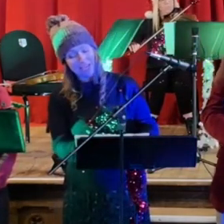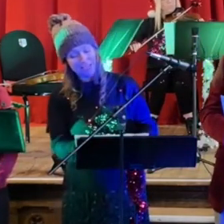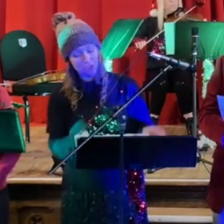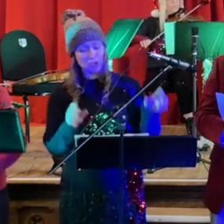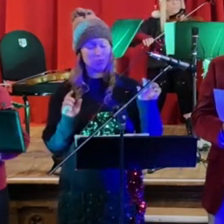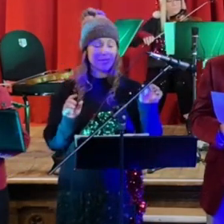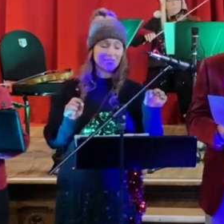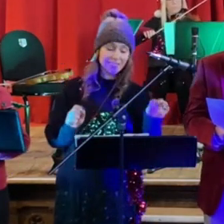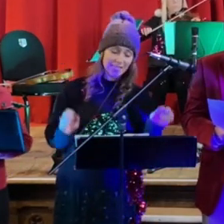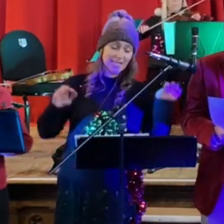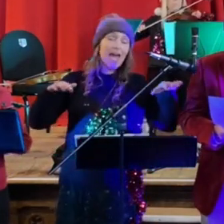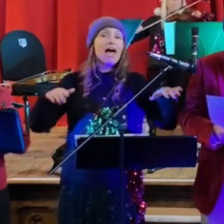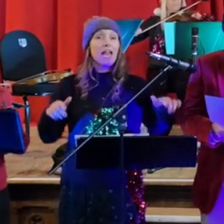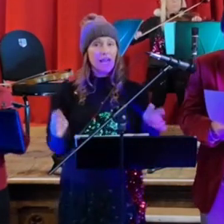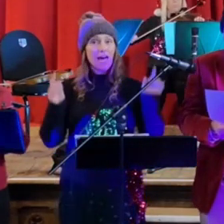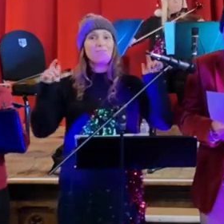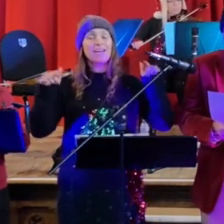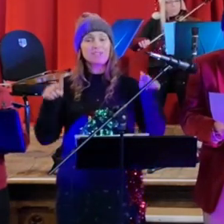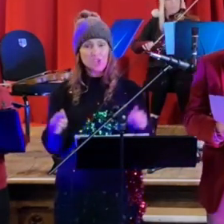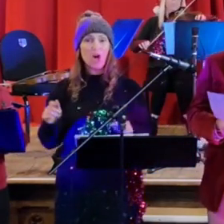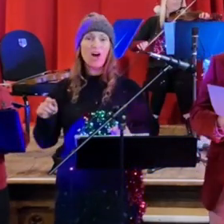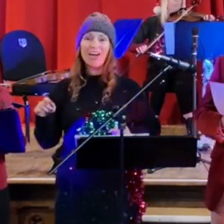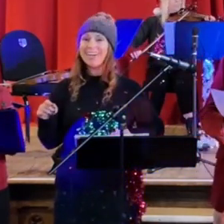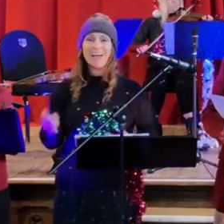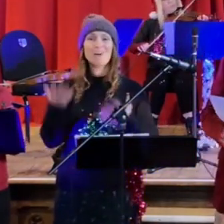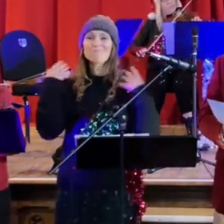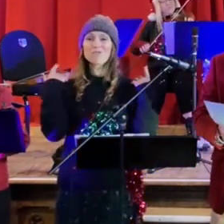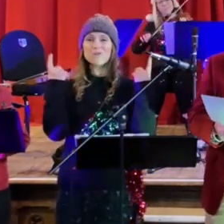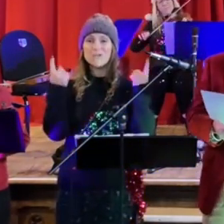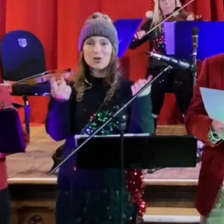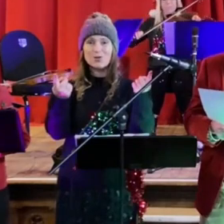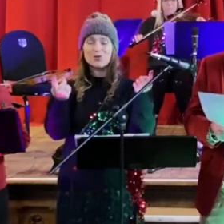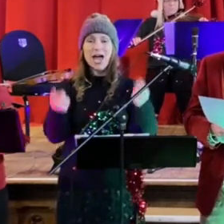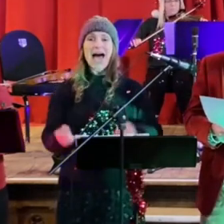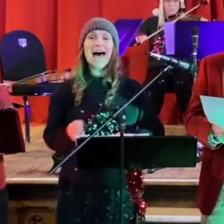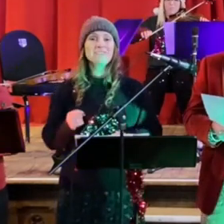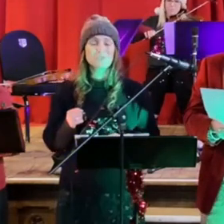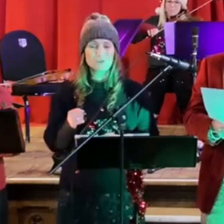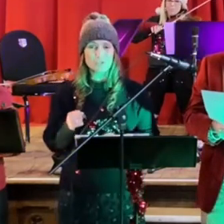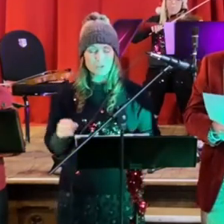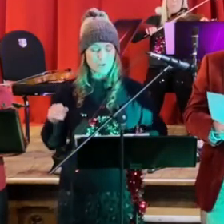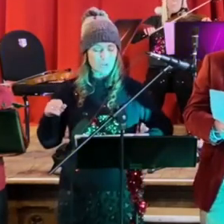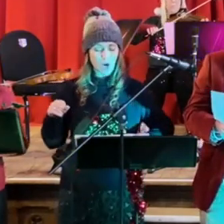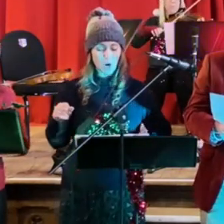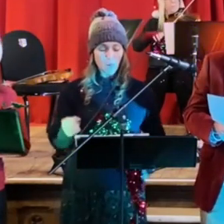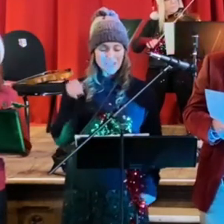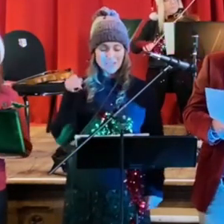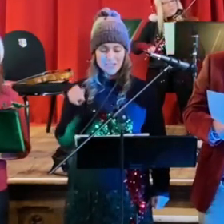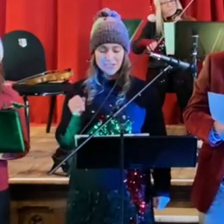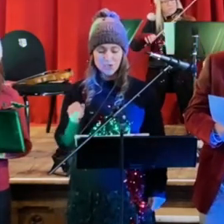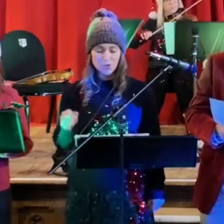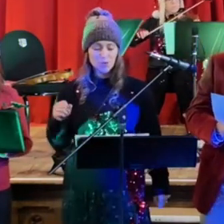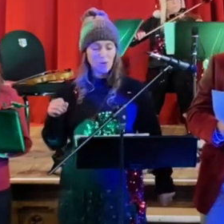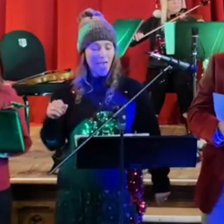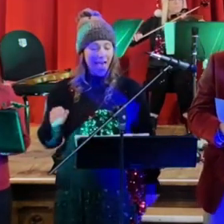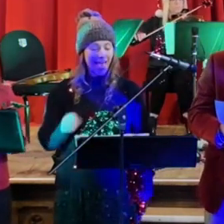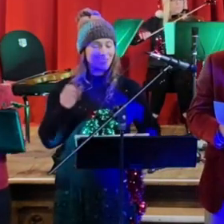to be seen. Love and joy come to you, and to you your wassail too, and